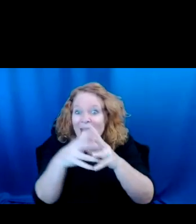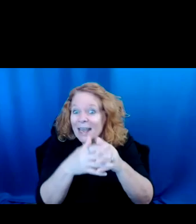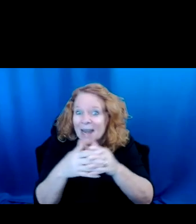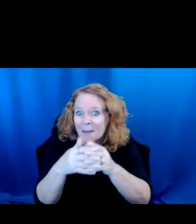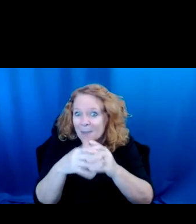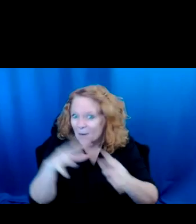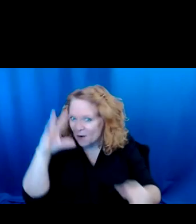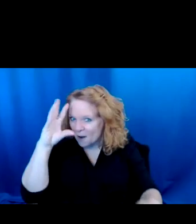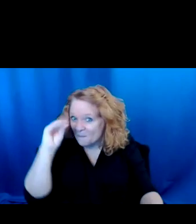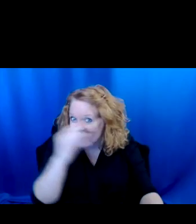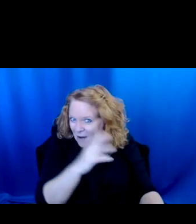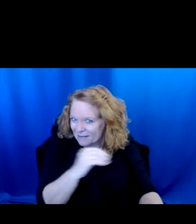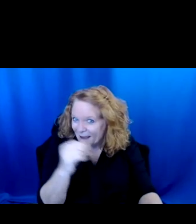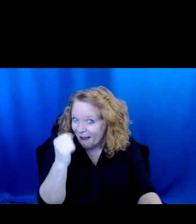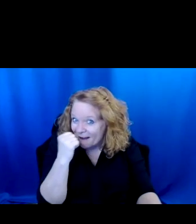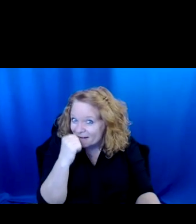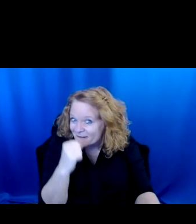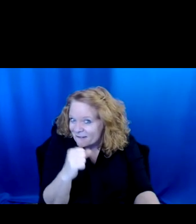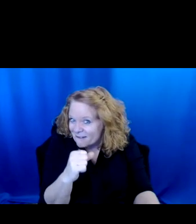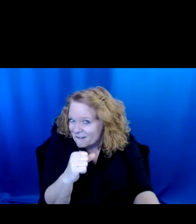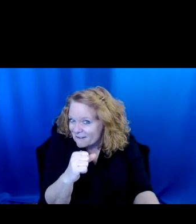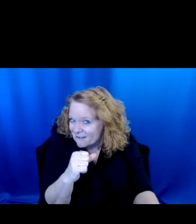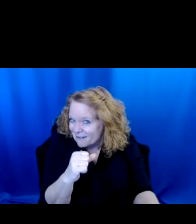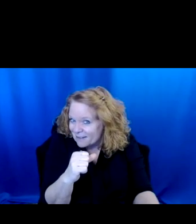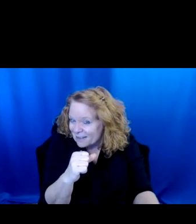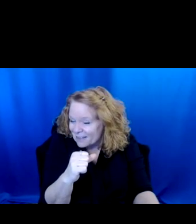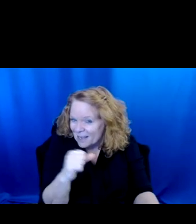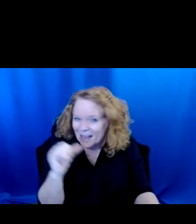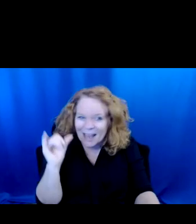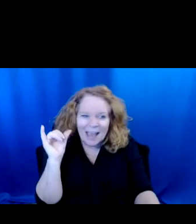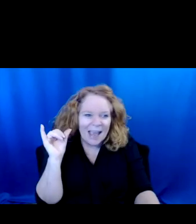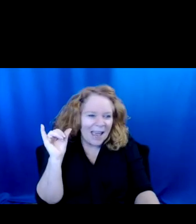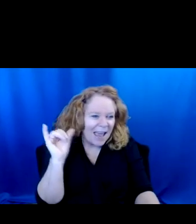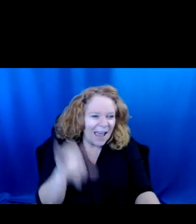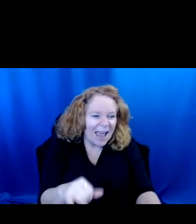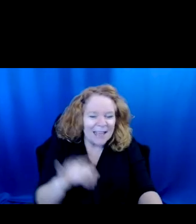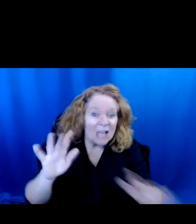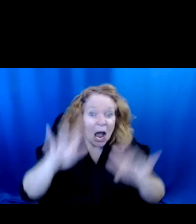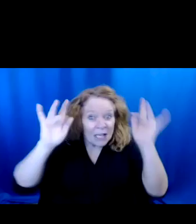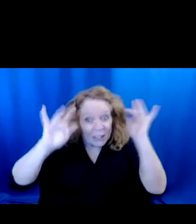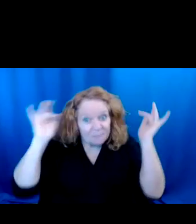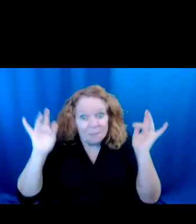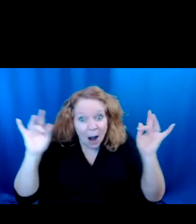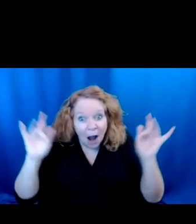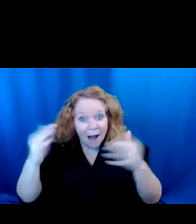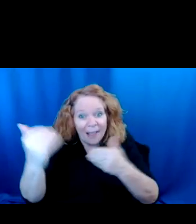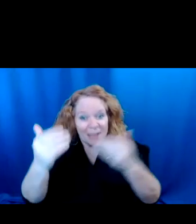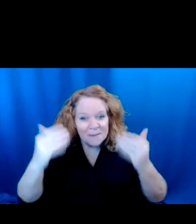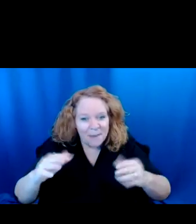and girls. It's the Sparky Boxer Stories